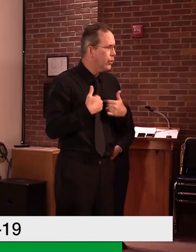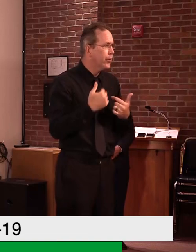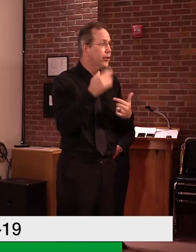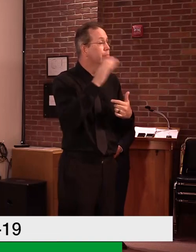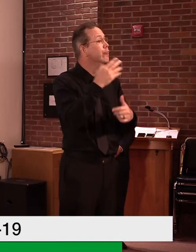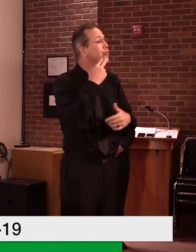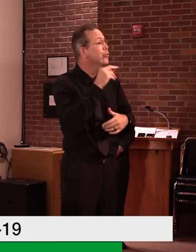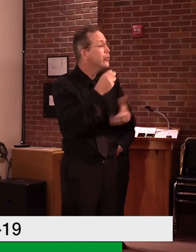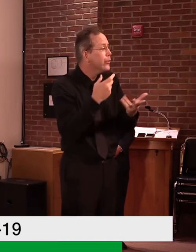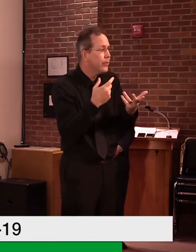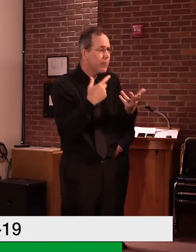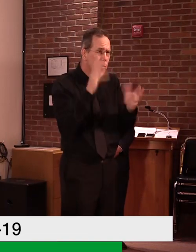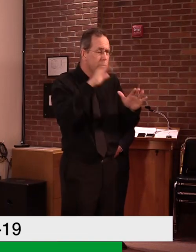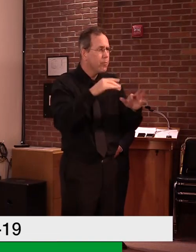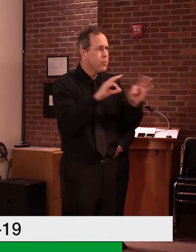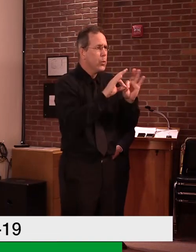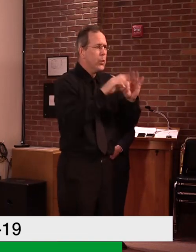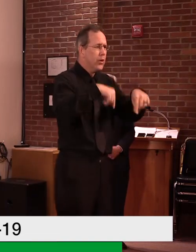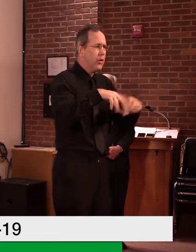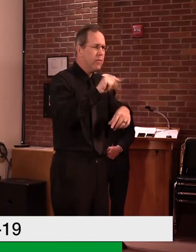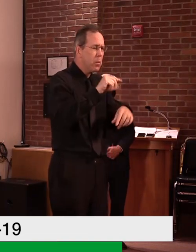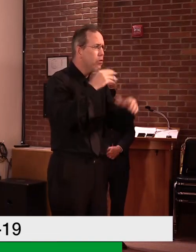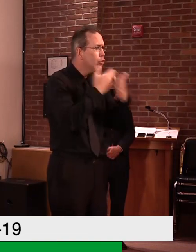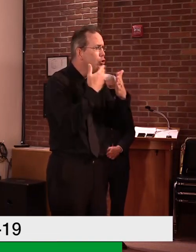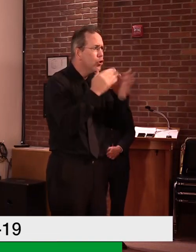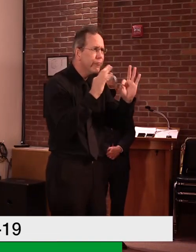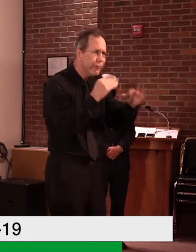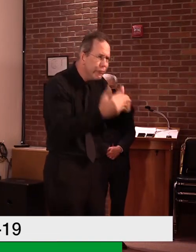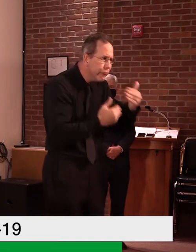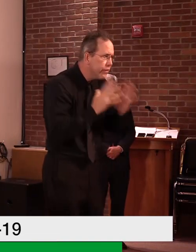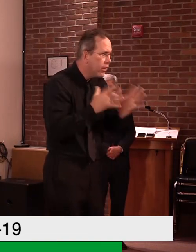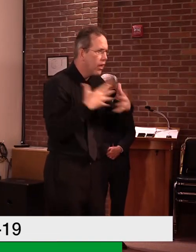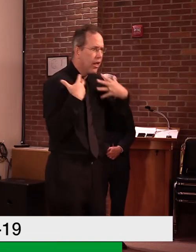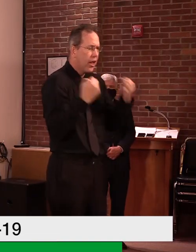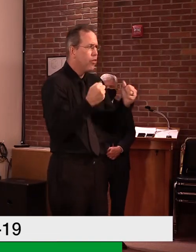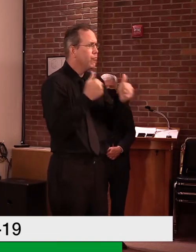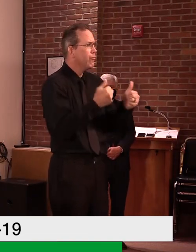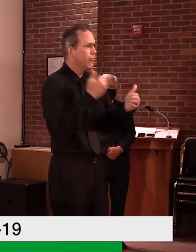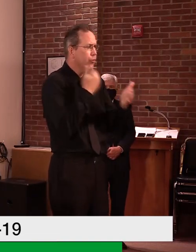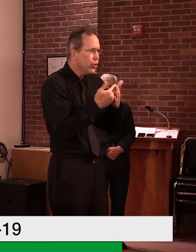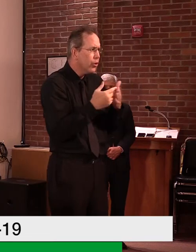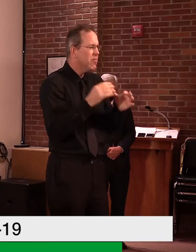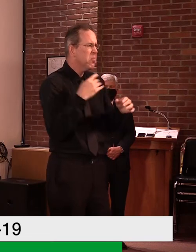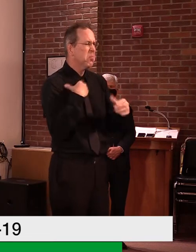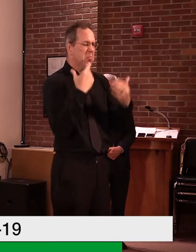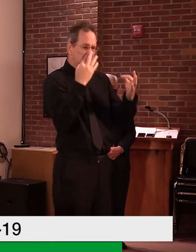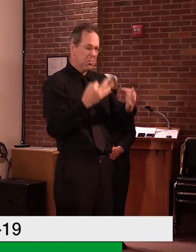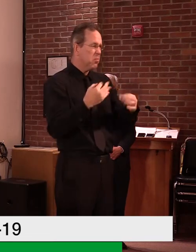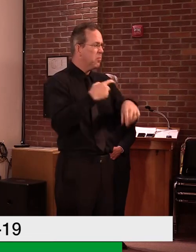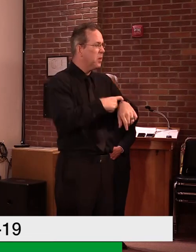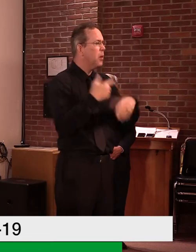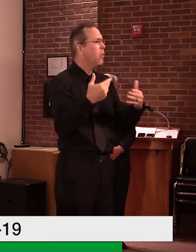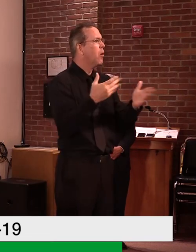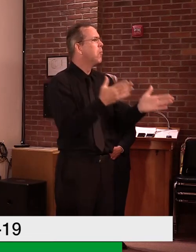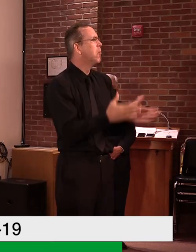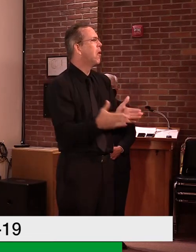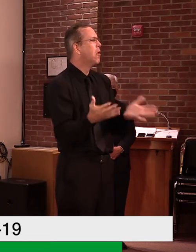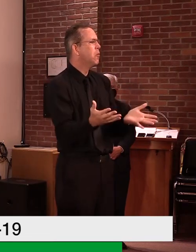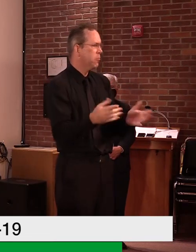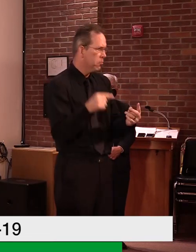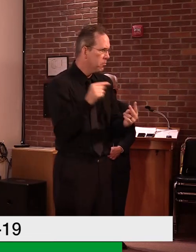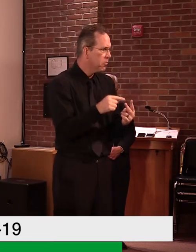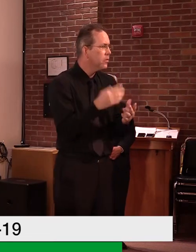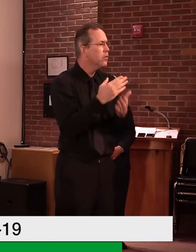state, but it is time to prepare. Rather than waiting, like other states